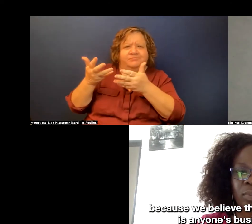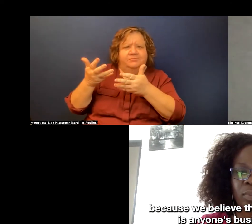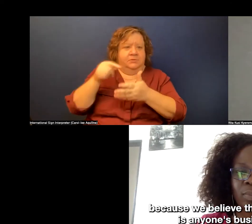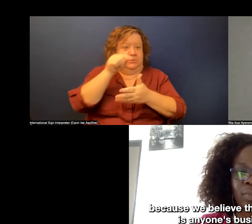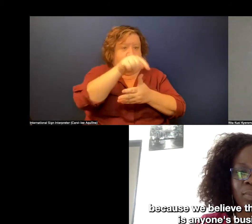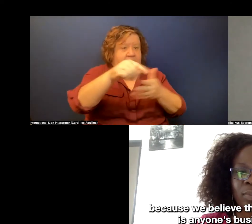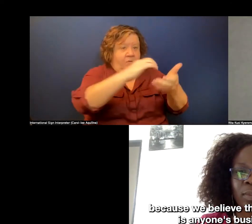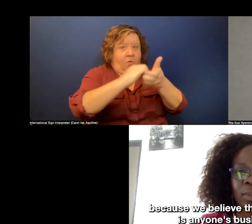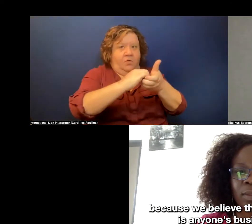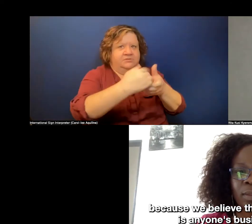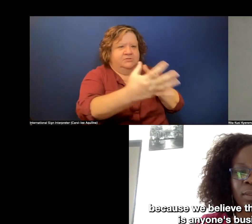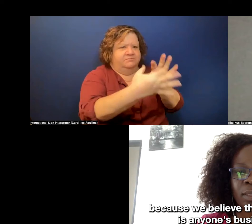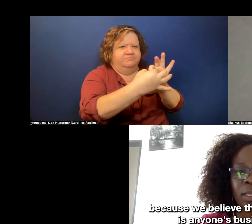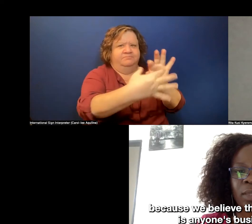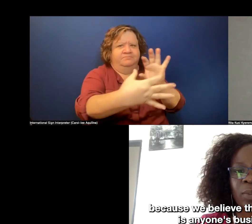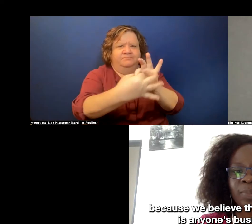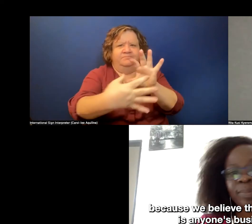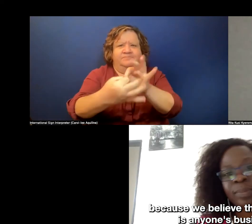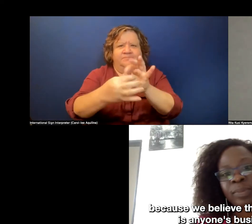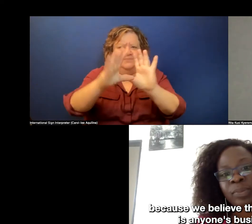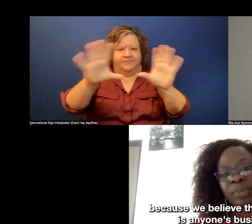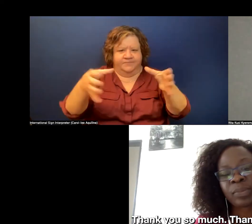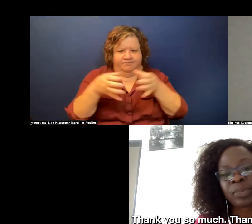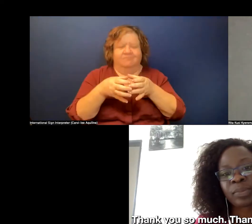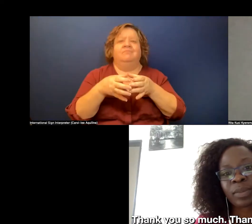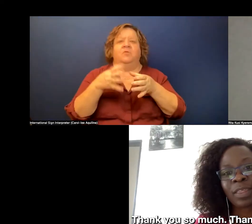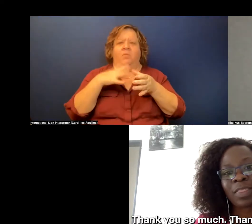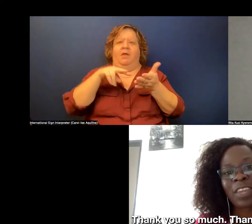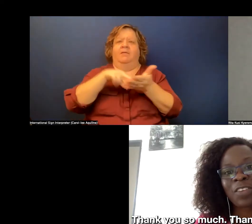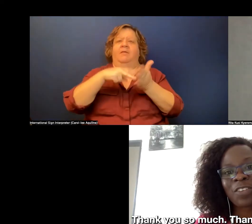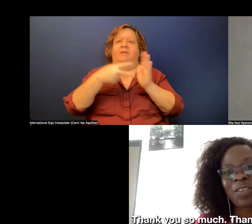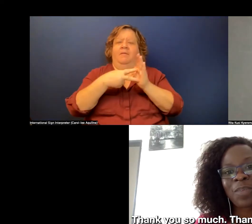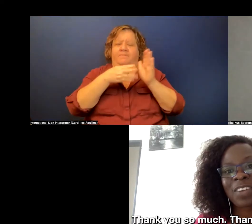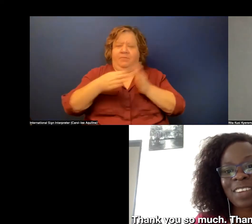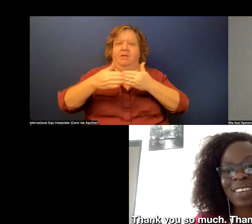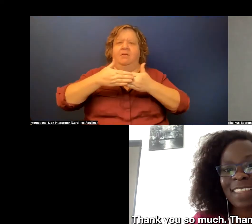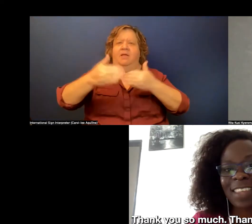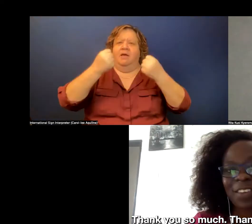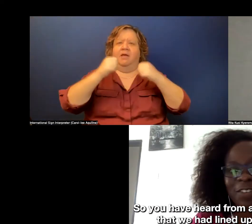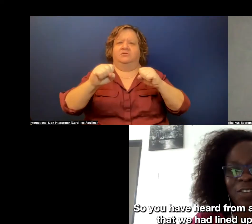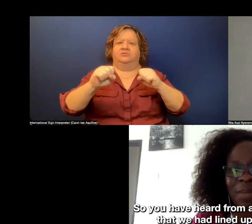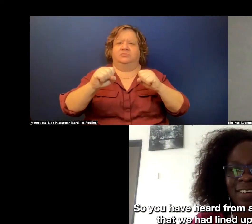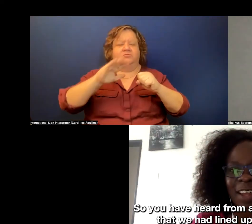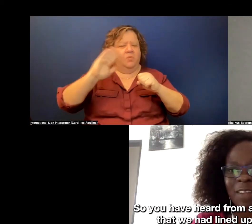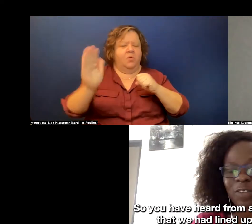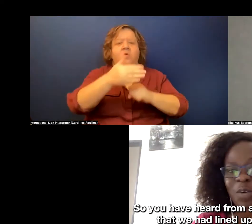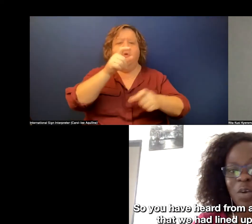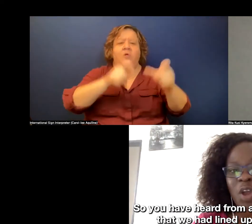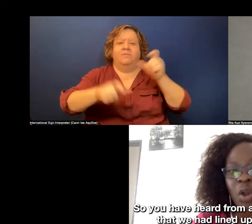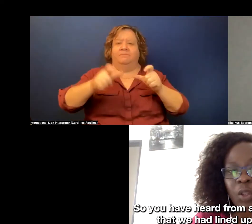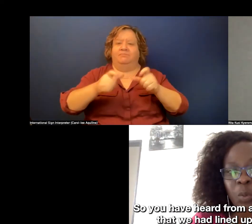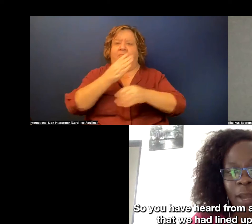implementation, because we believe that disability is anyone's business. Thank you so much, Rita. Thank you so much.